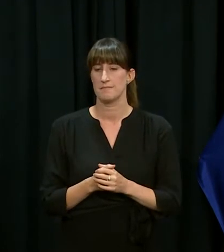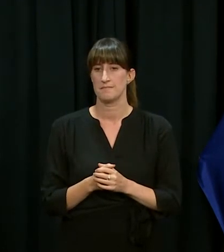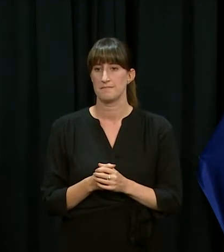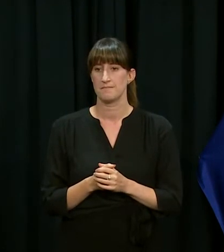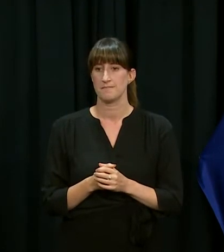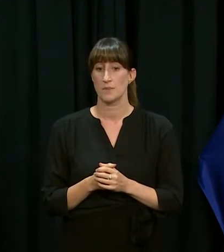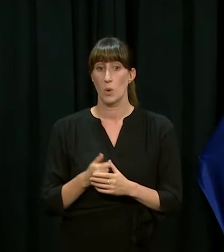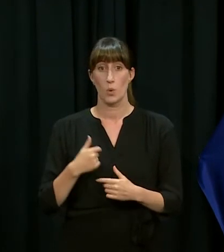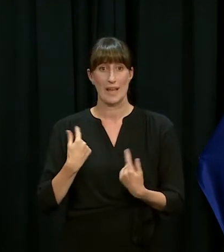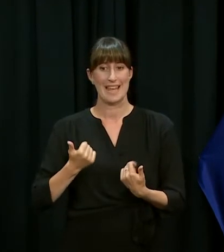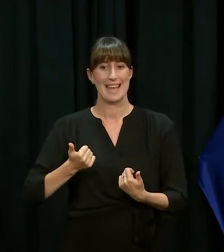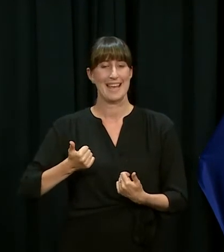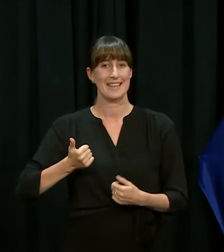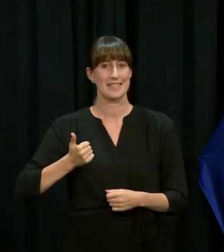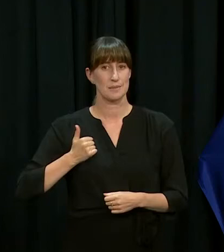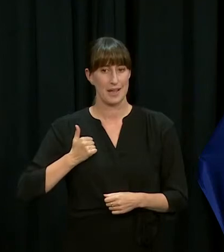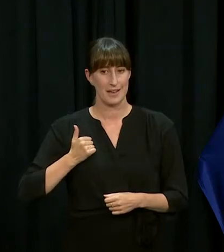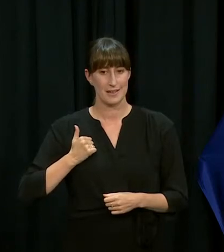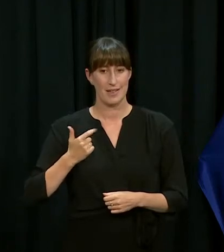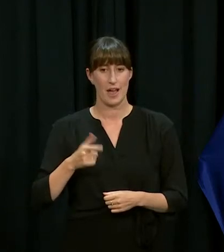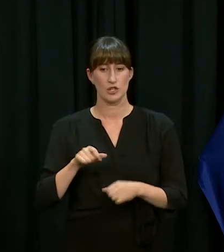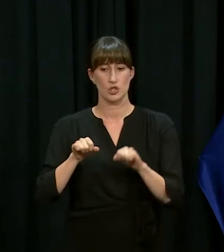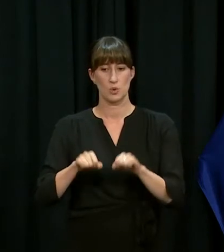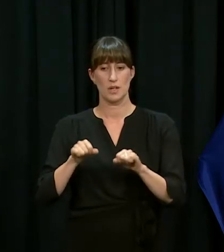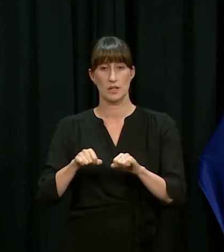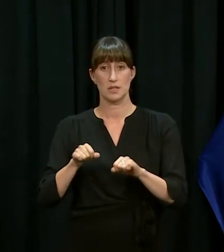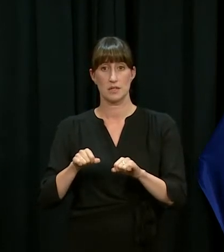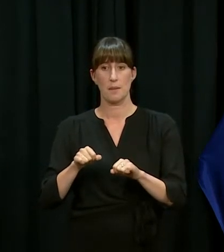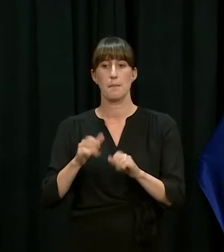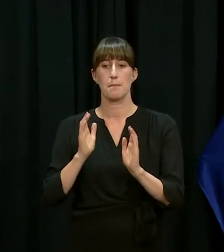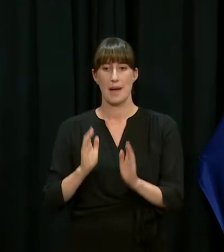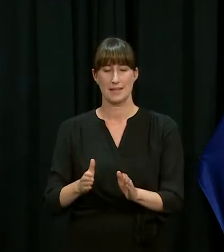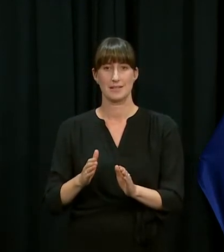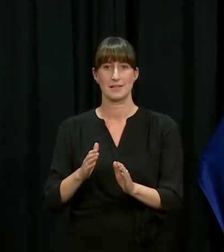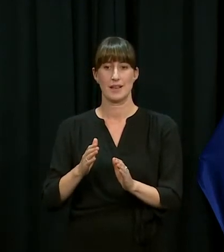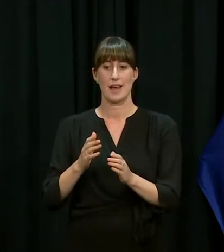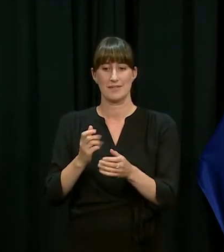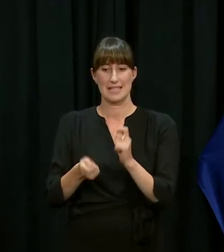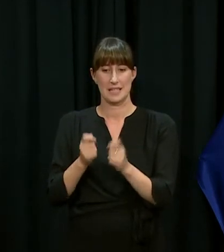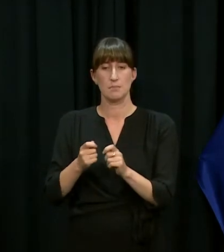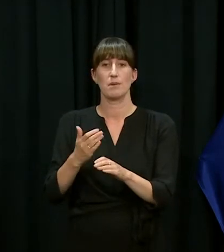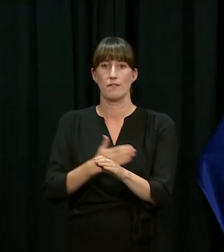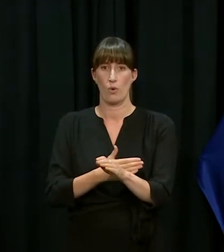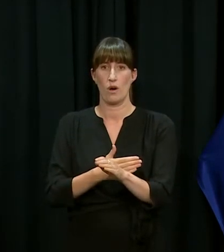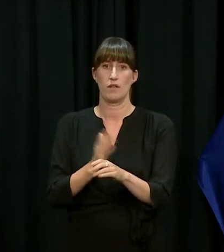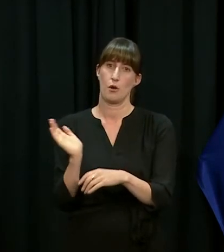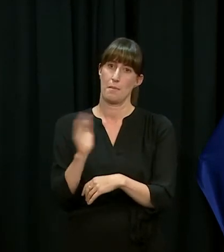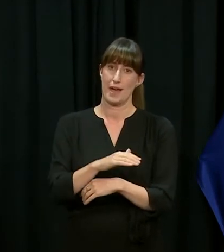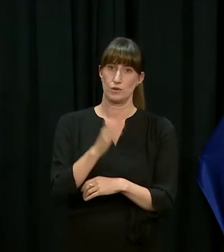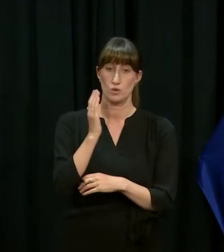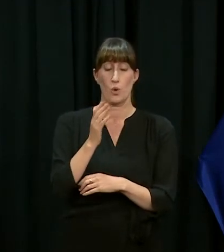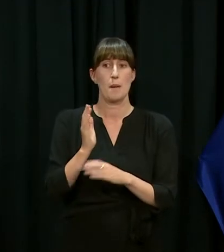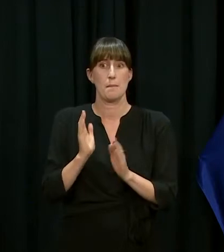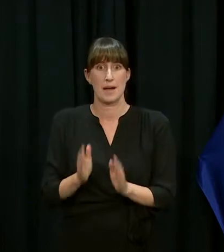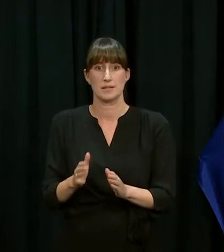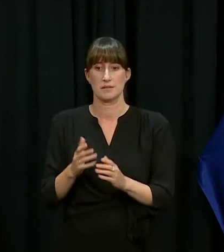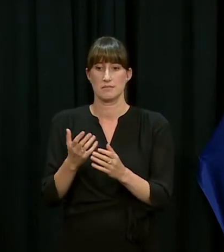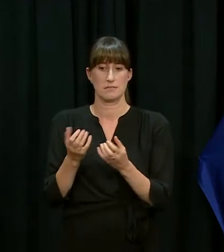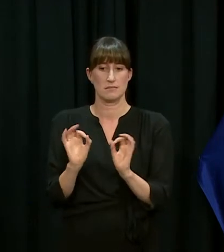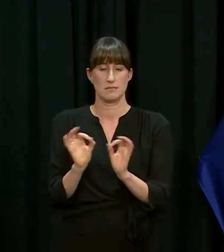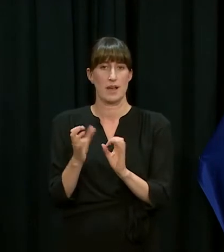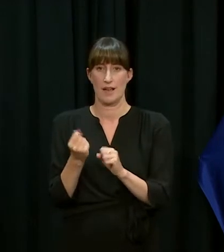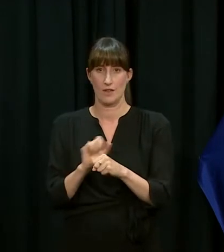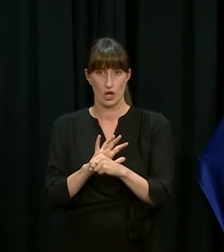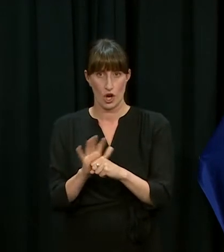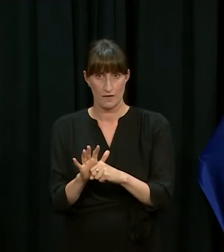that students require a negative test before going back on Monday, and the support that can go in to support that school community, we didn't feel that